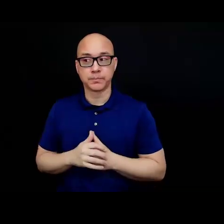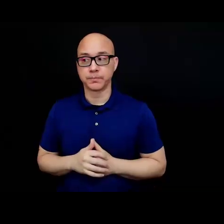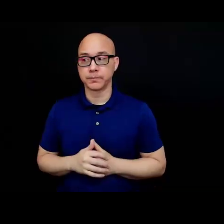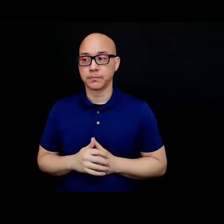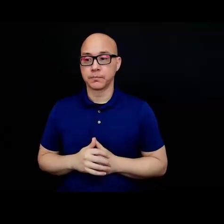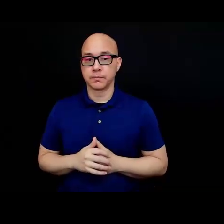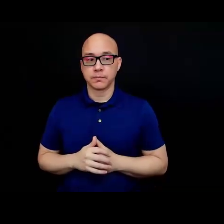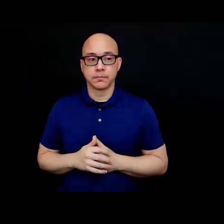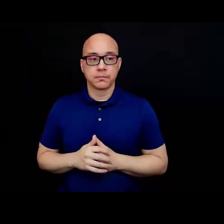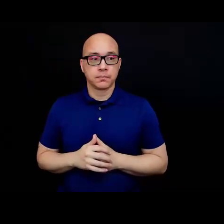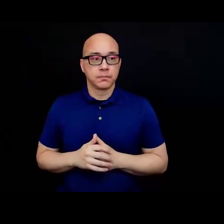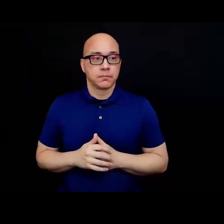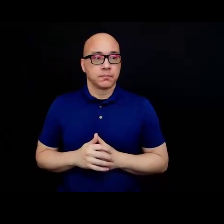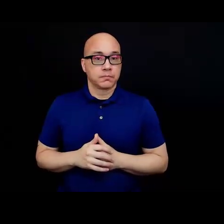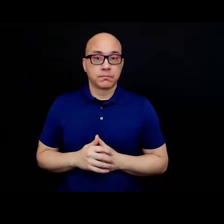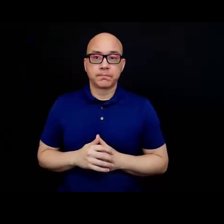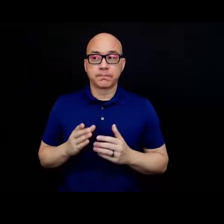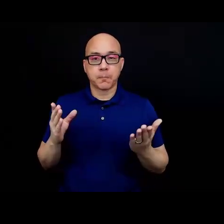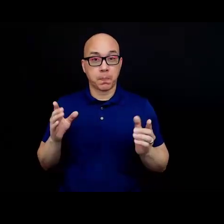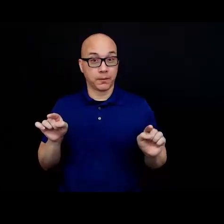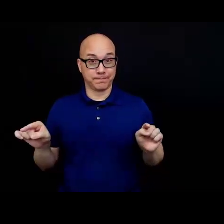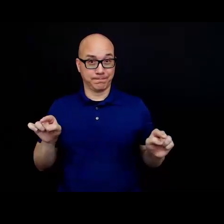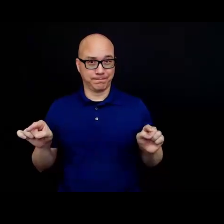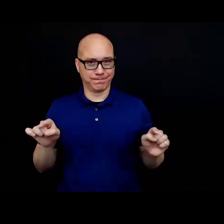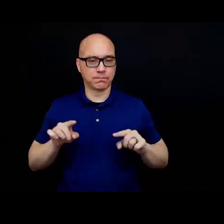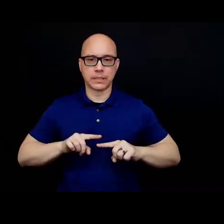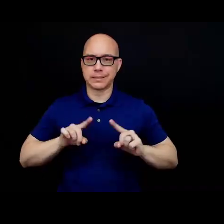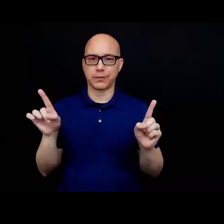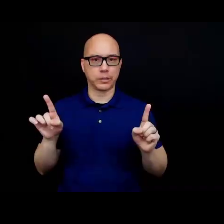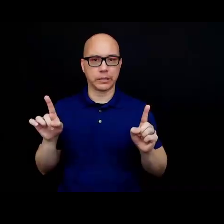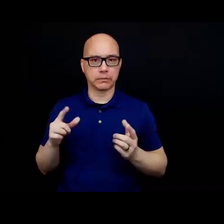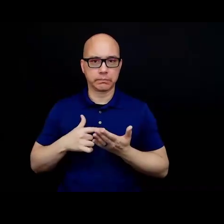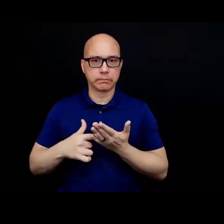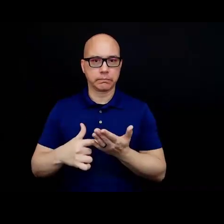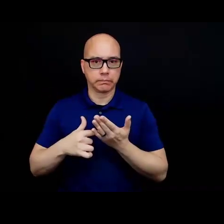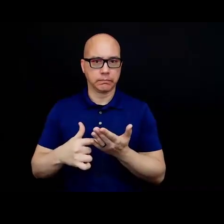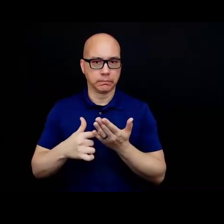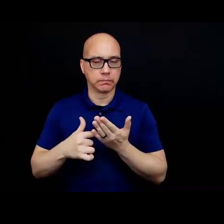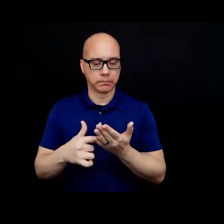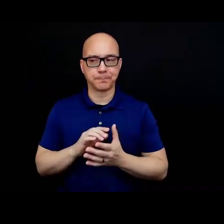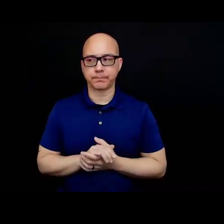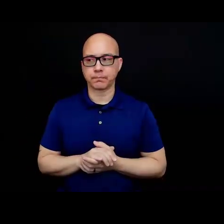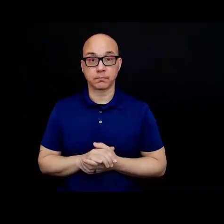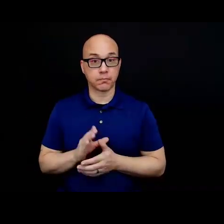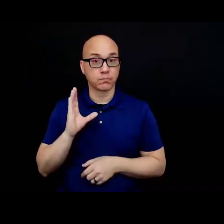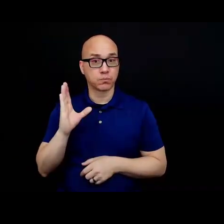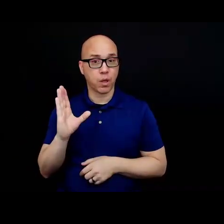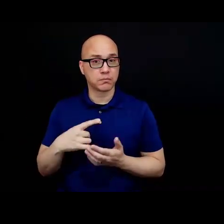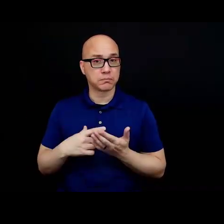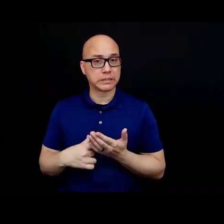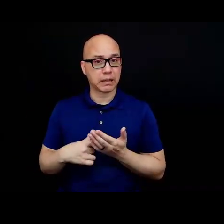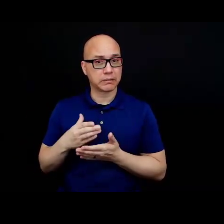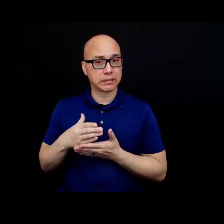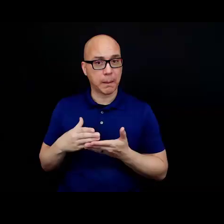you know, it's a different conversation that we need to have. And we're going to touch on some of it. That way we can kind of